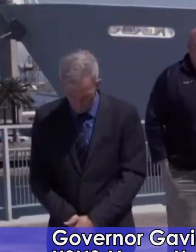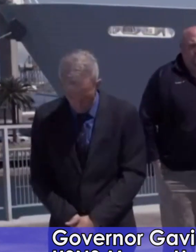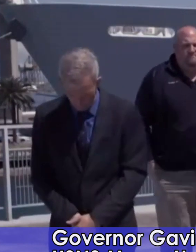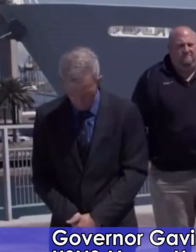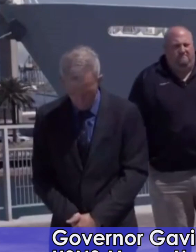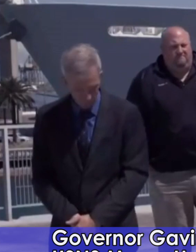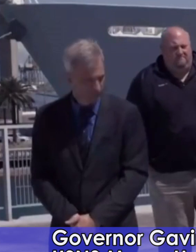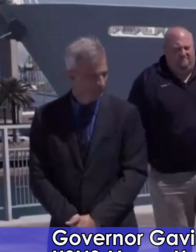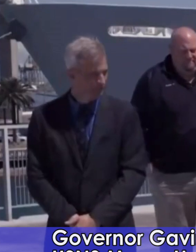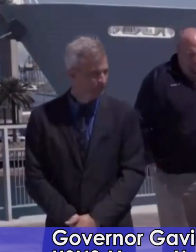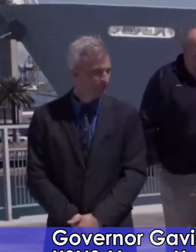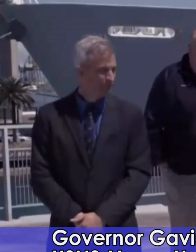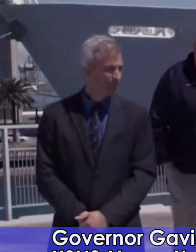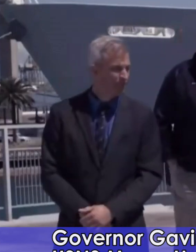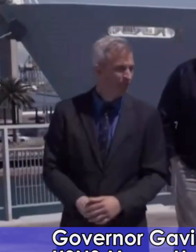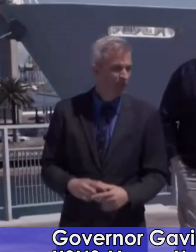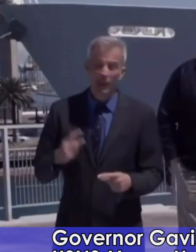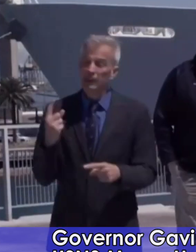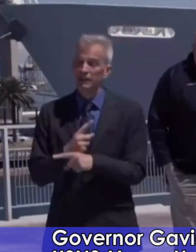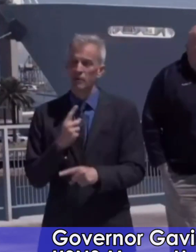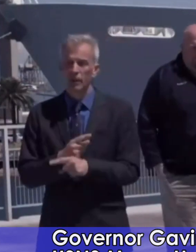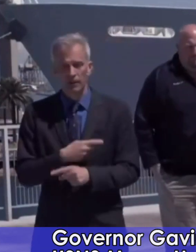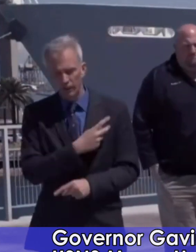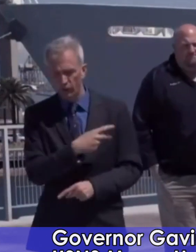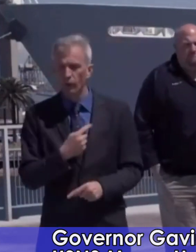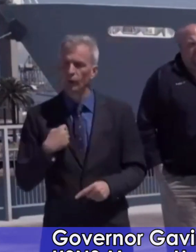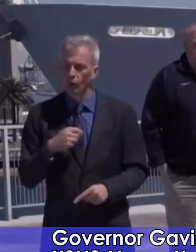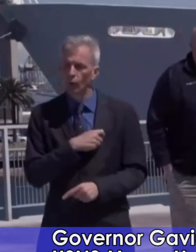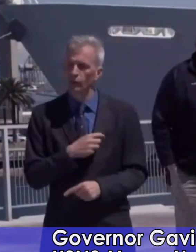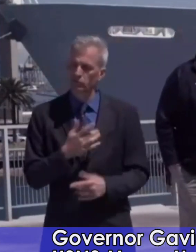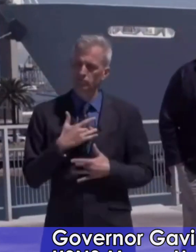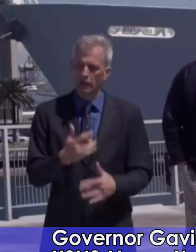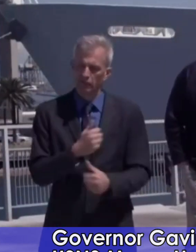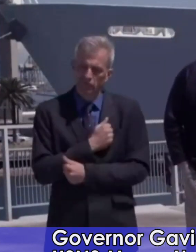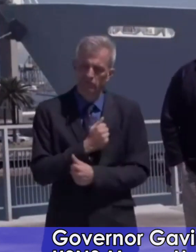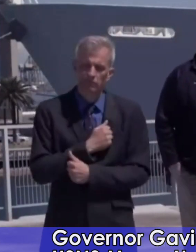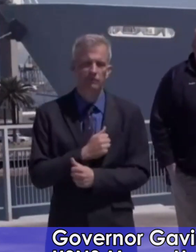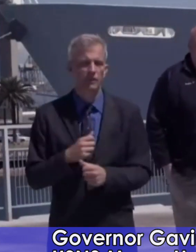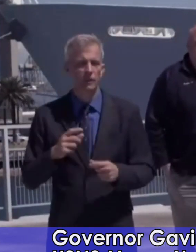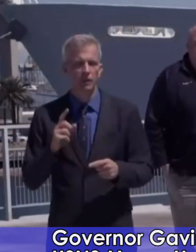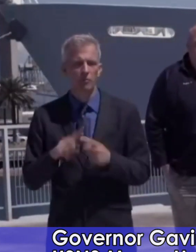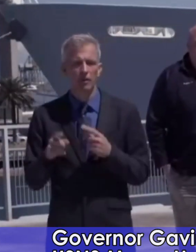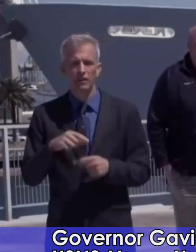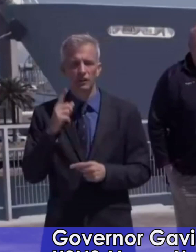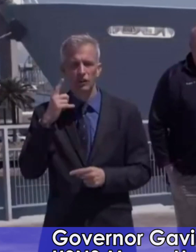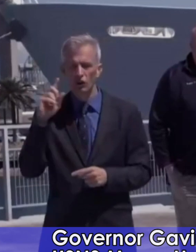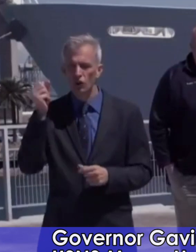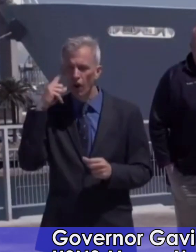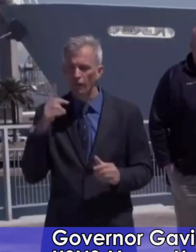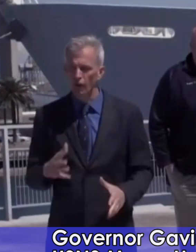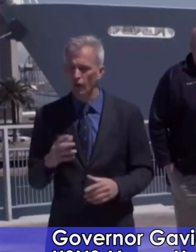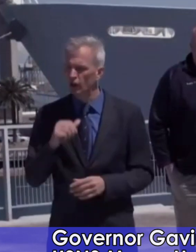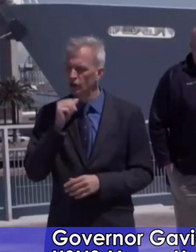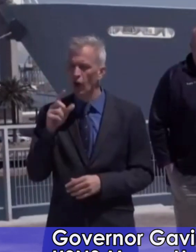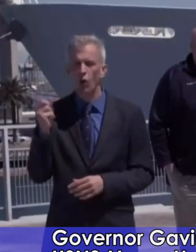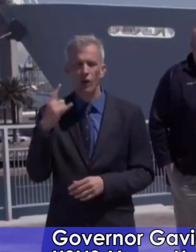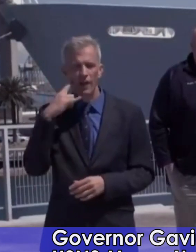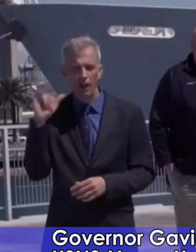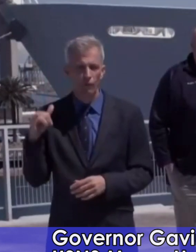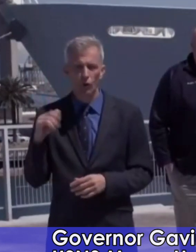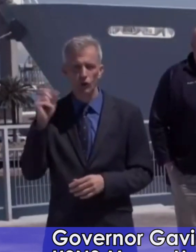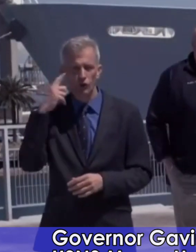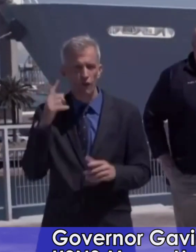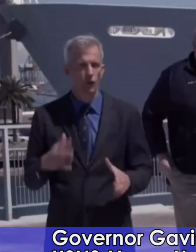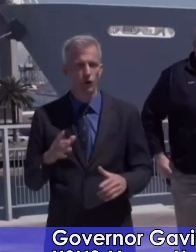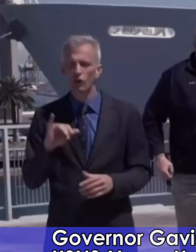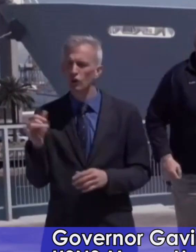Usually we'd embrace, and this governor is not just California's governor, but he's become America's governor. The